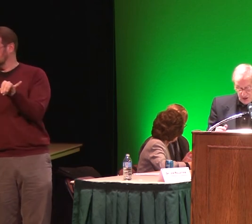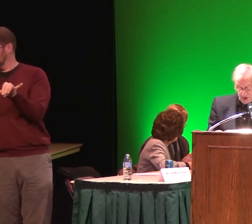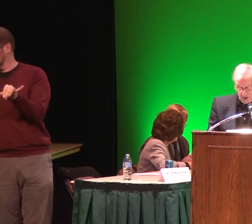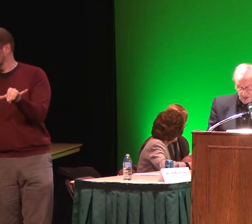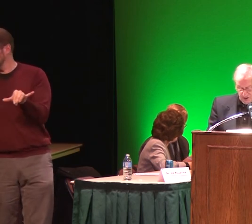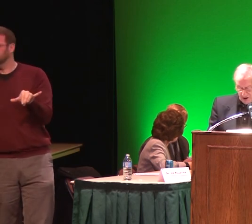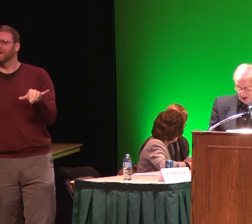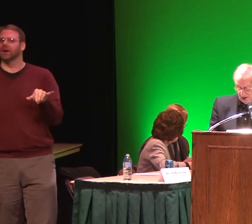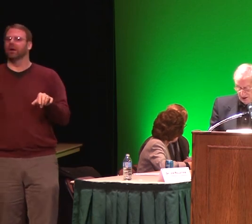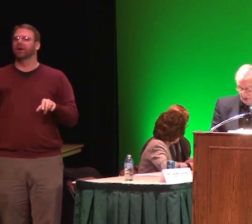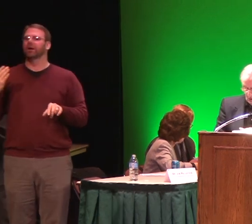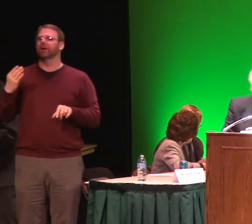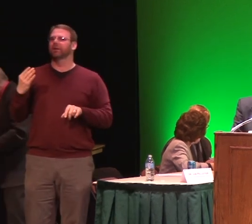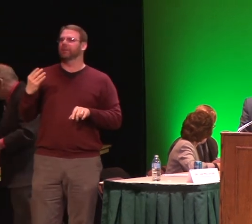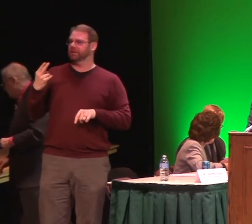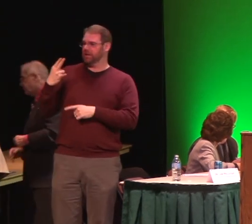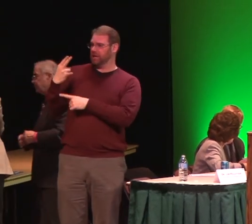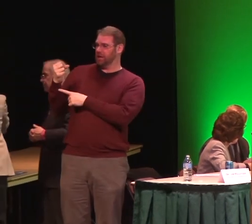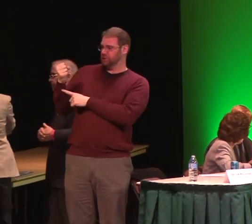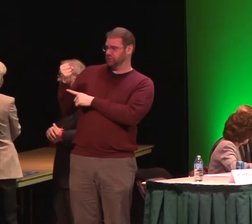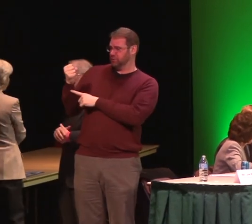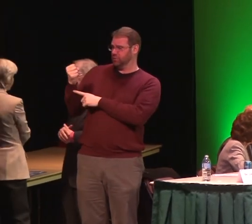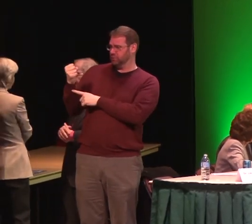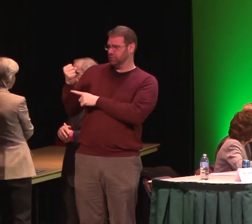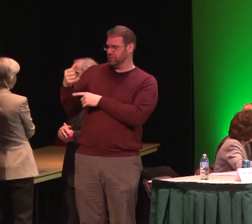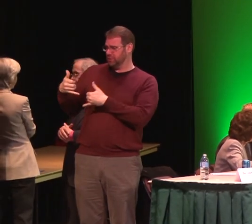the high school award